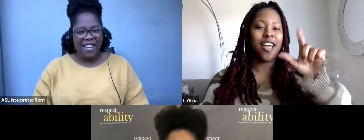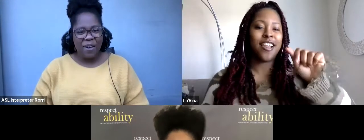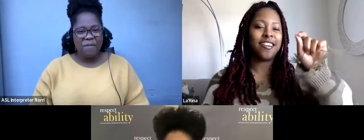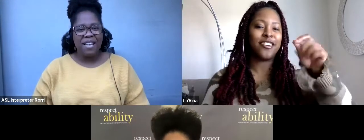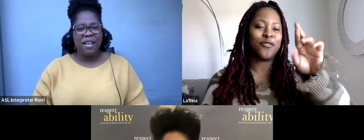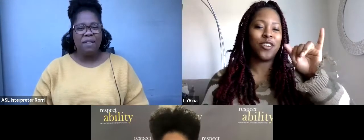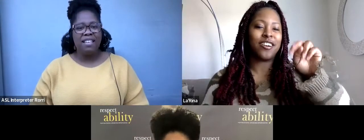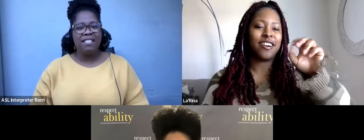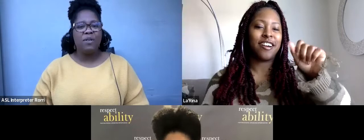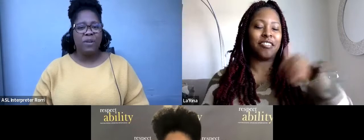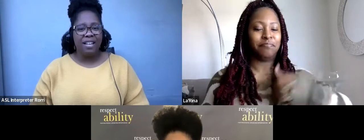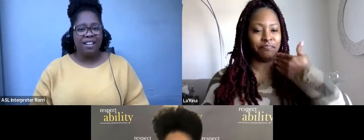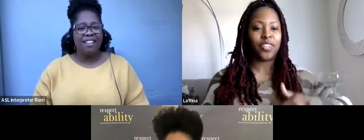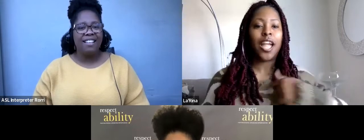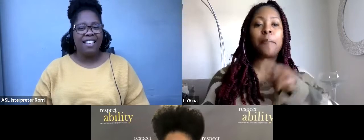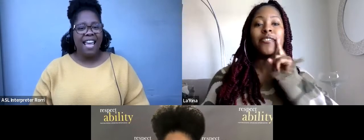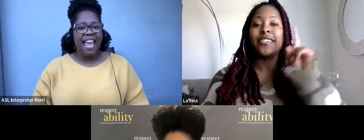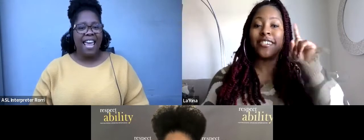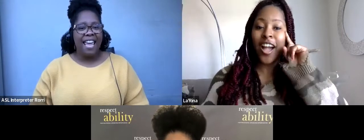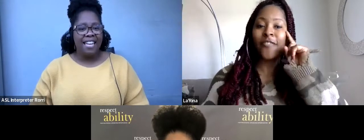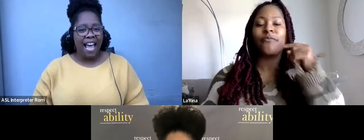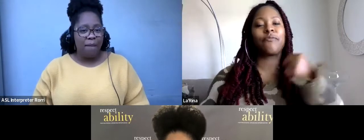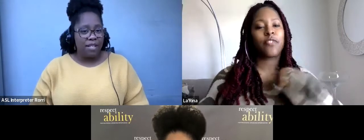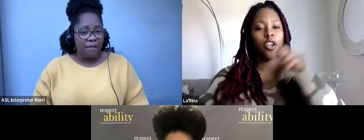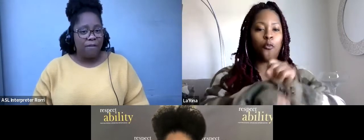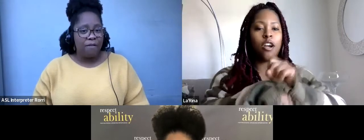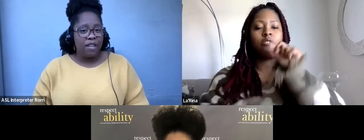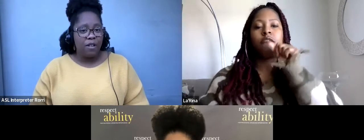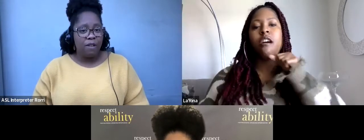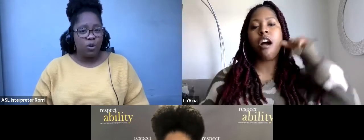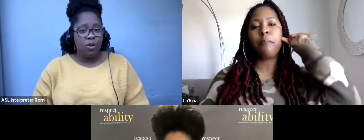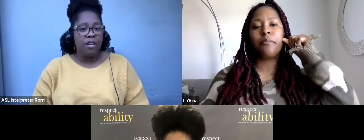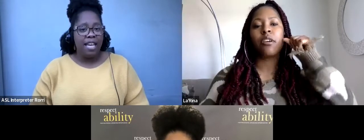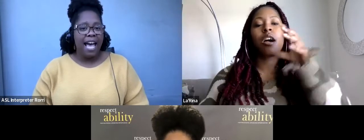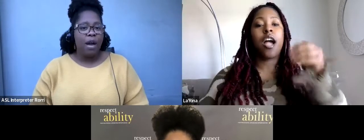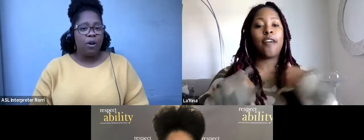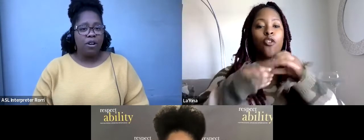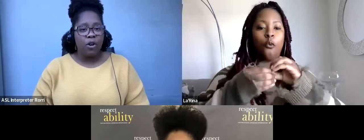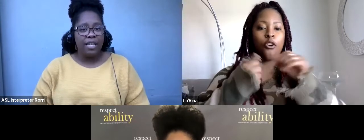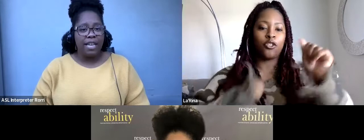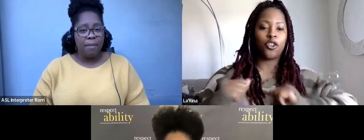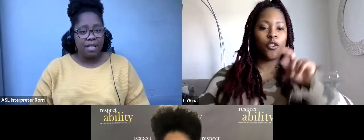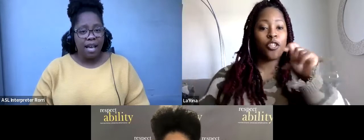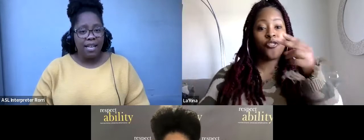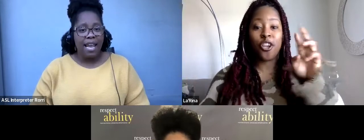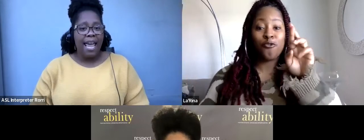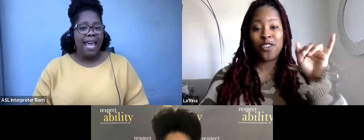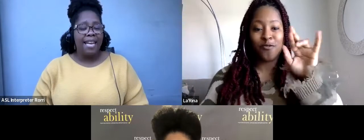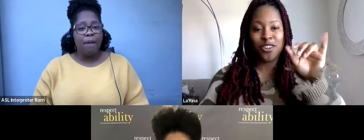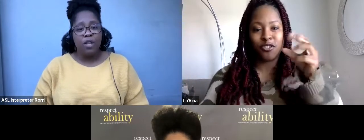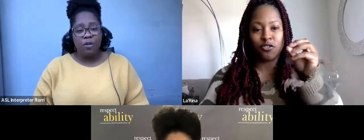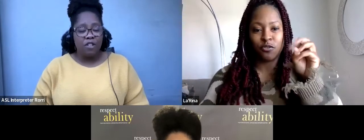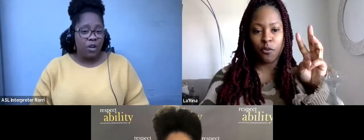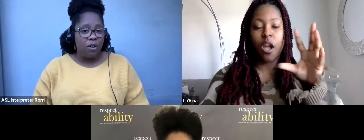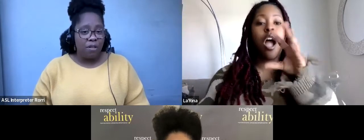Yes, hello. My name is Lorena, and I am a deaf individual. I work currently at Amazon, and